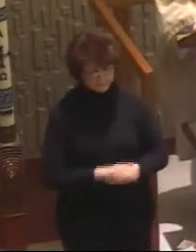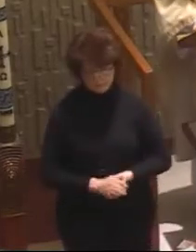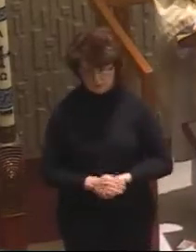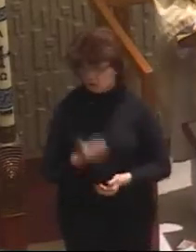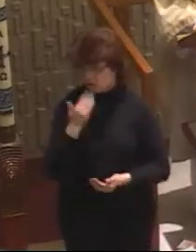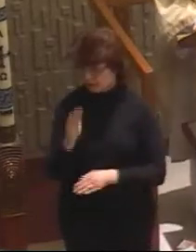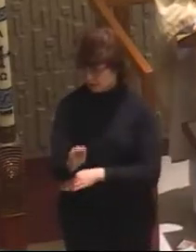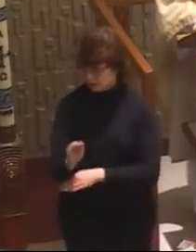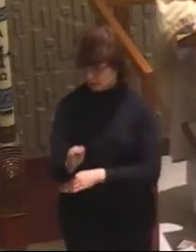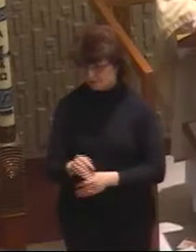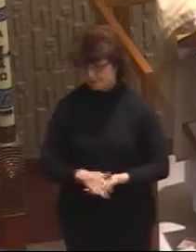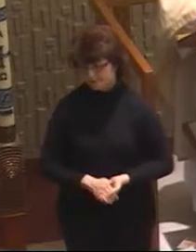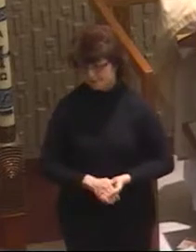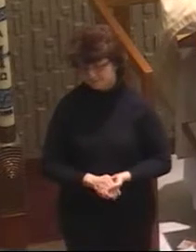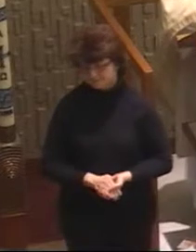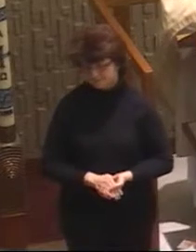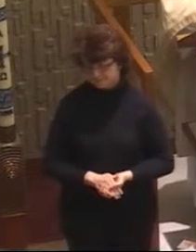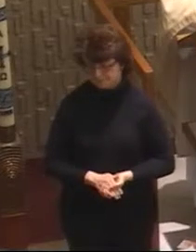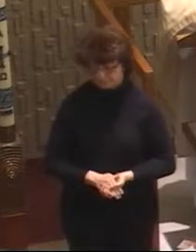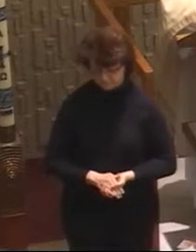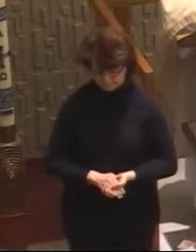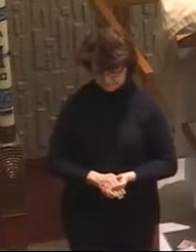Good afternoon, everyone.